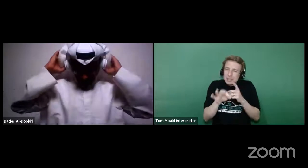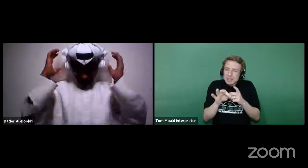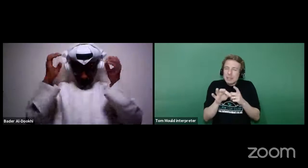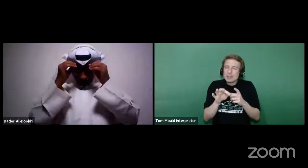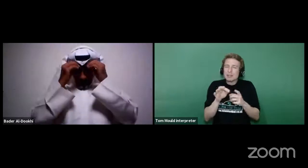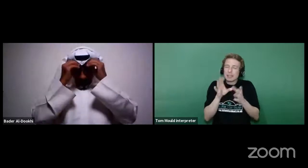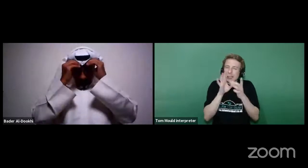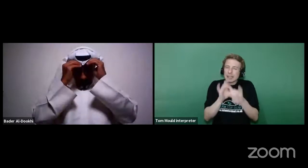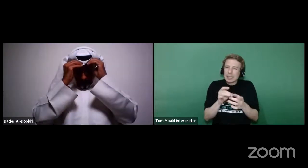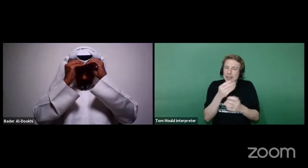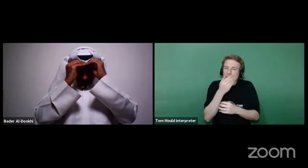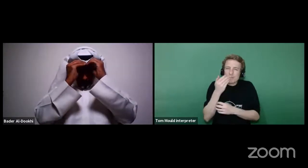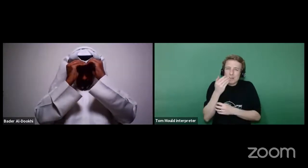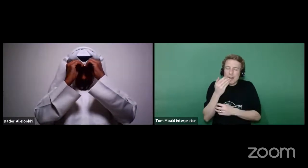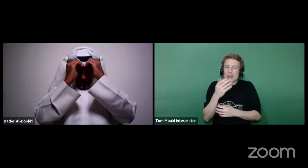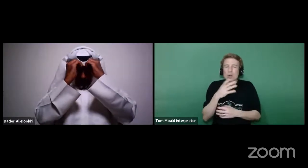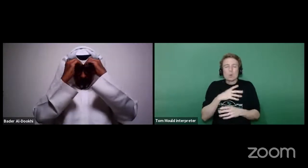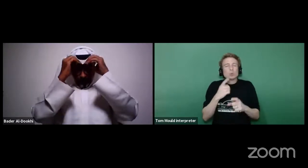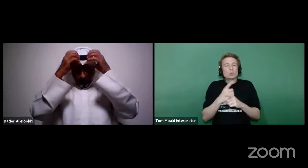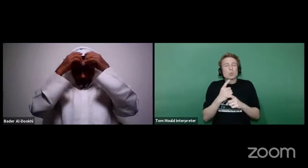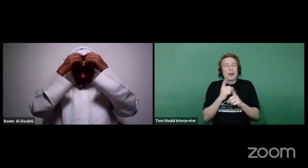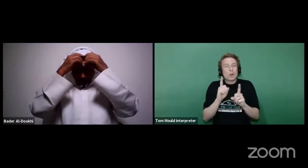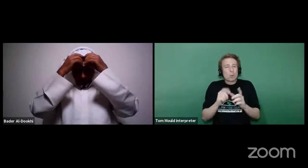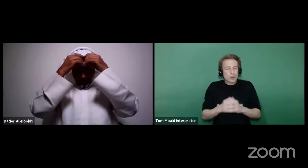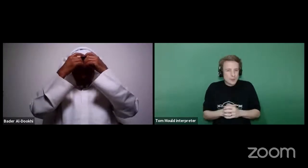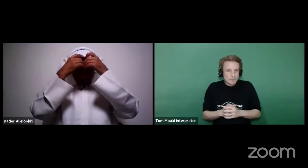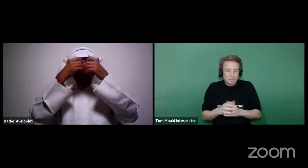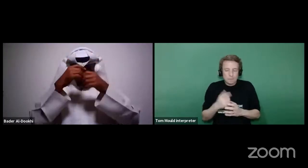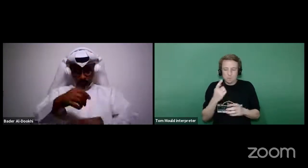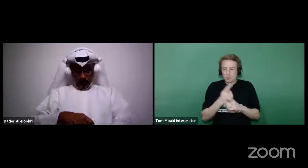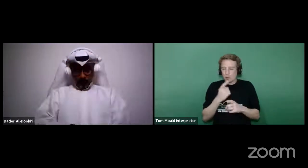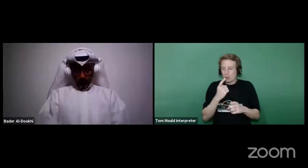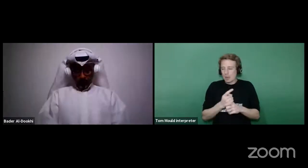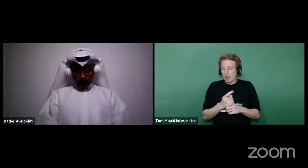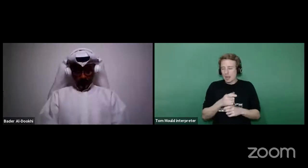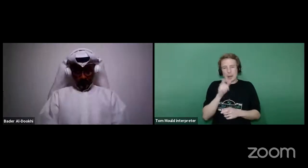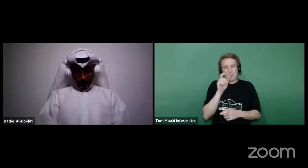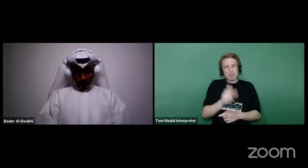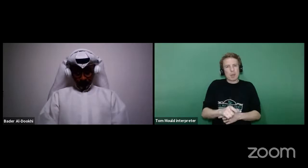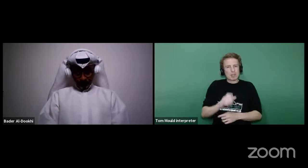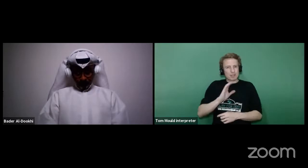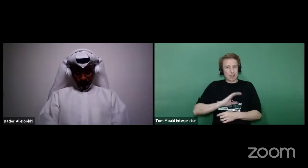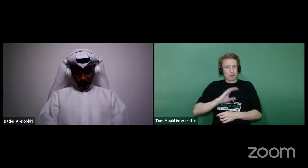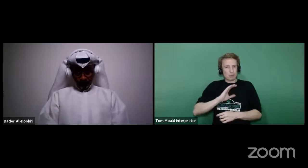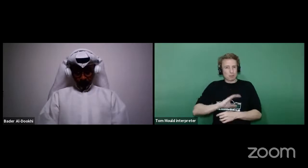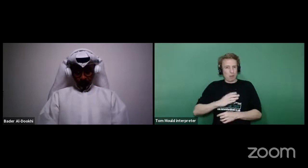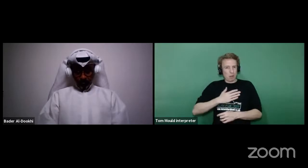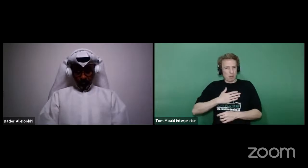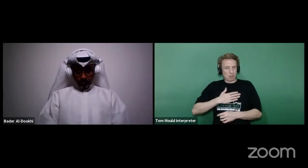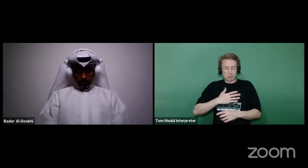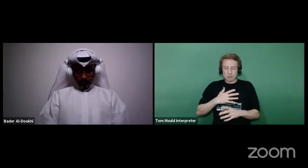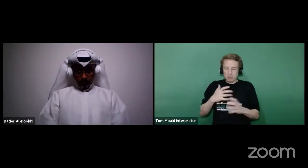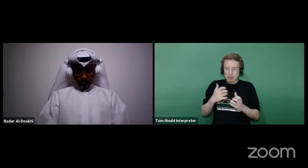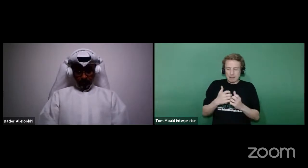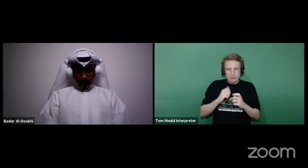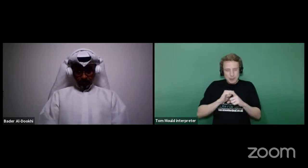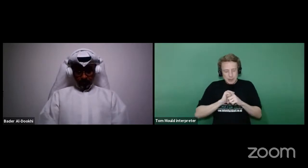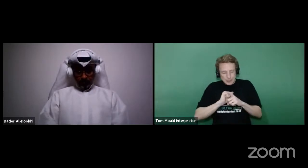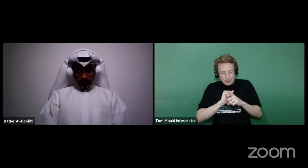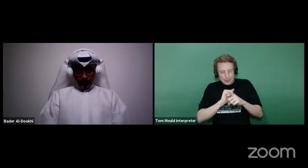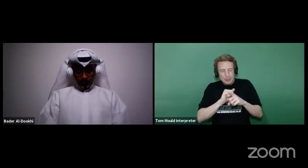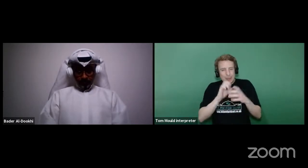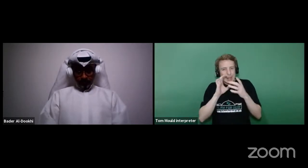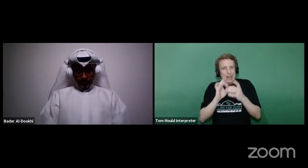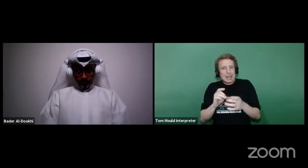fasting on the refinement of an individual's character. And I seek aid in Allah the